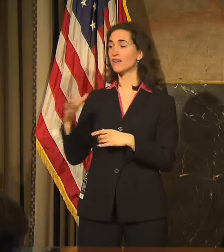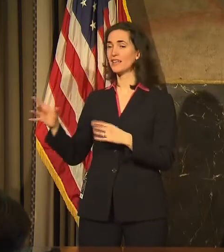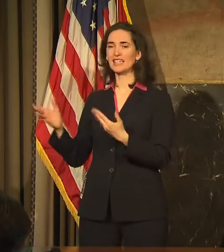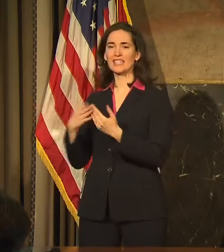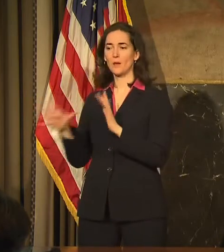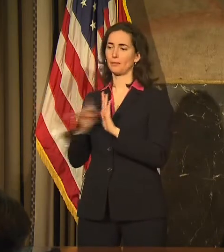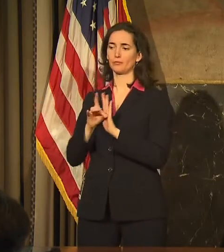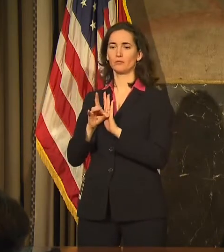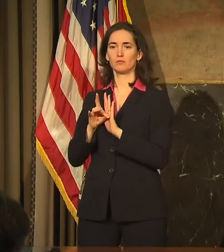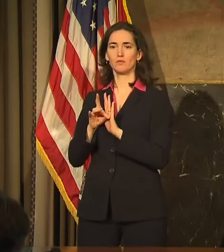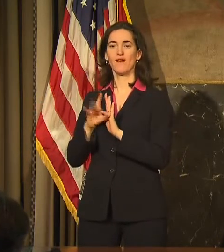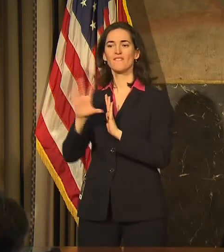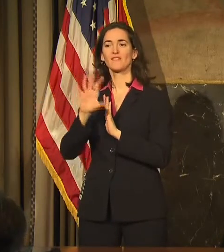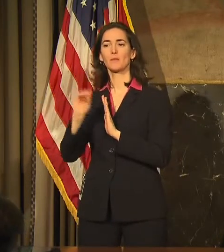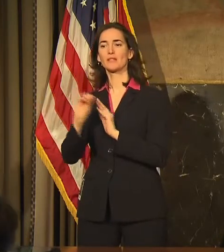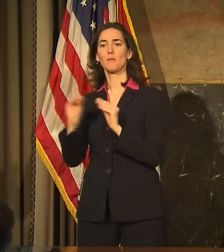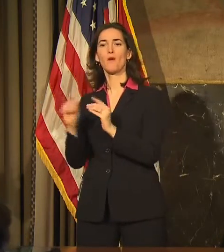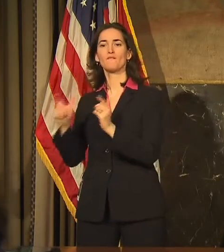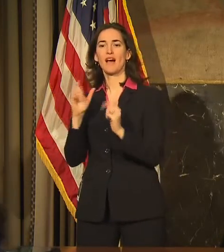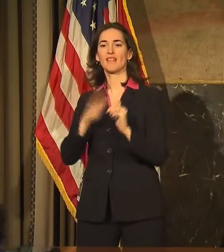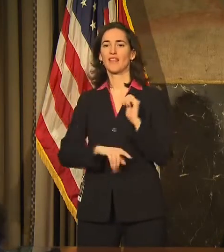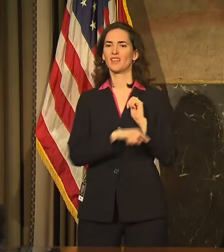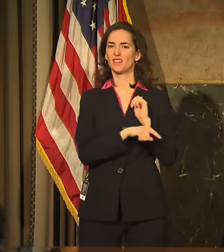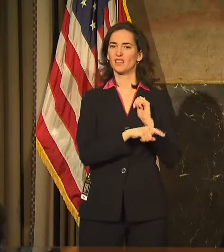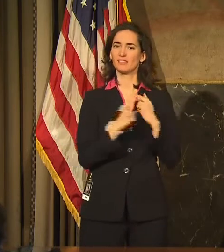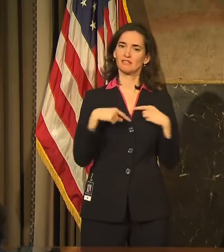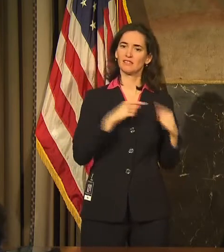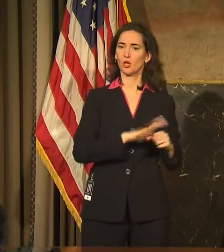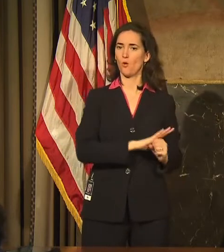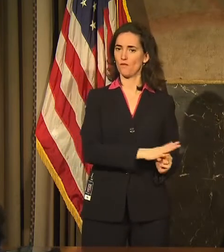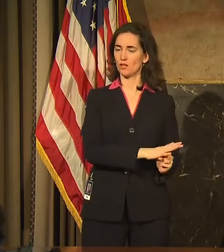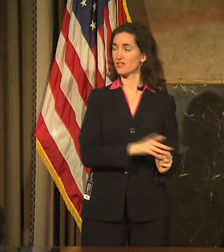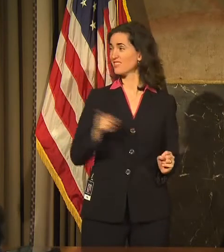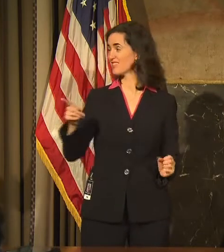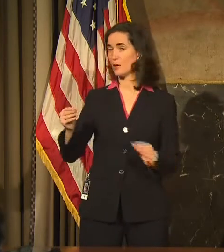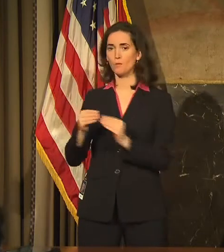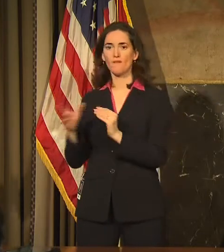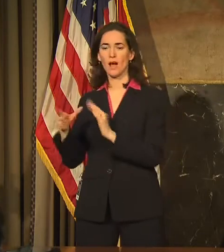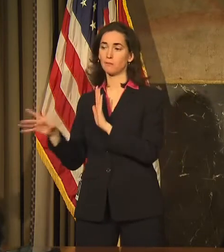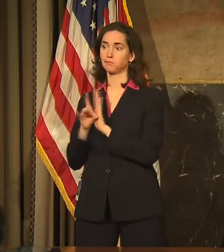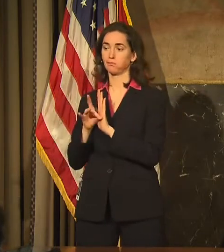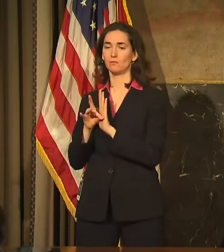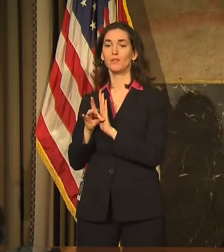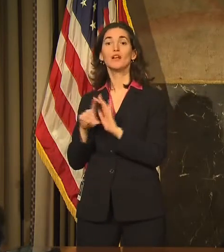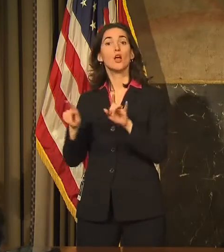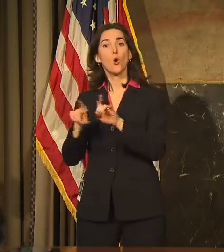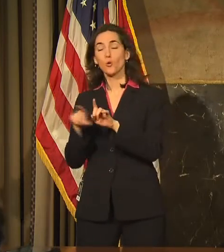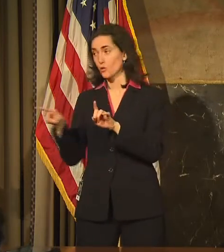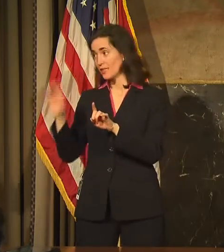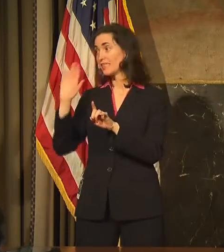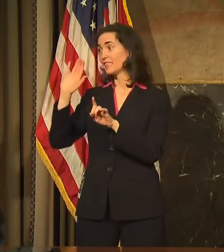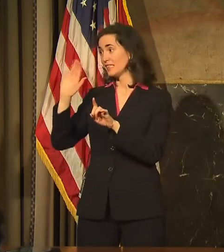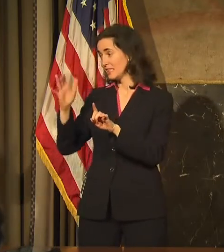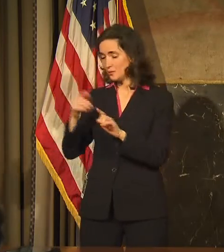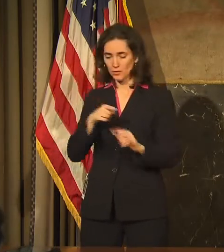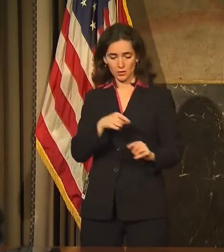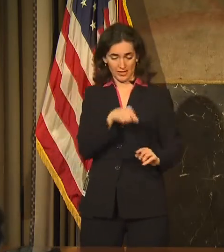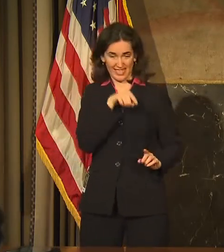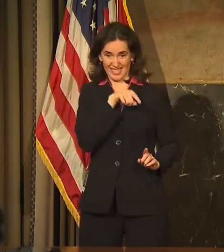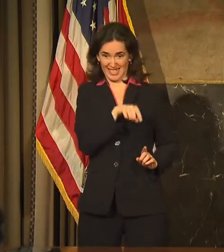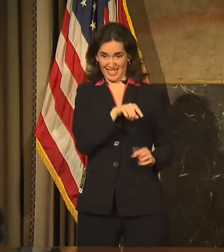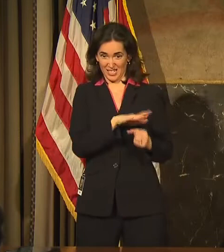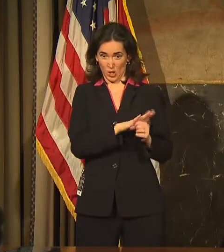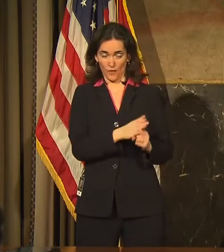more transmissible. And then there's growing evidence that you have a poor outcome